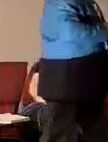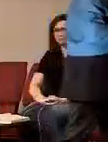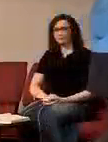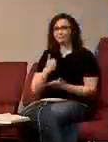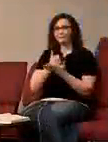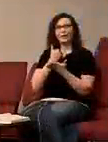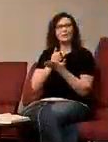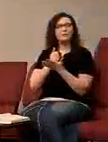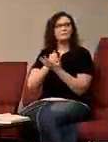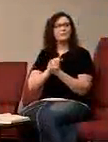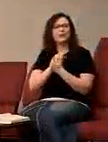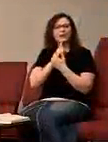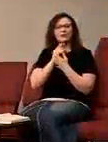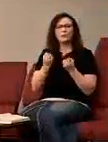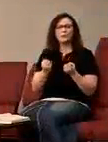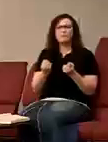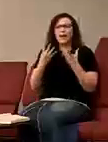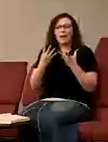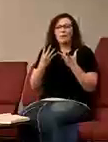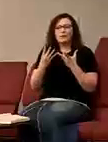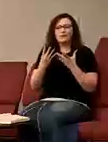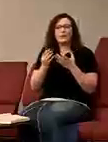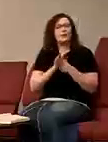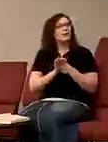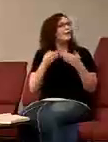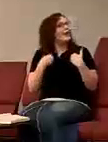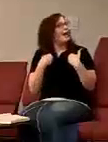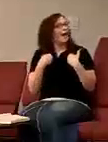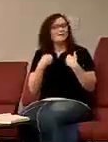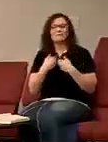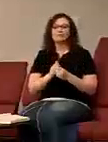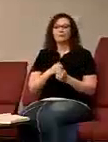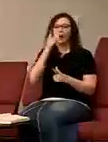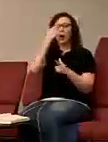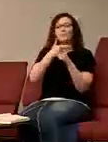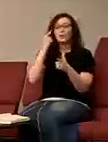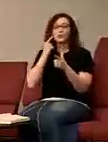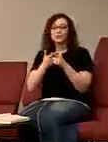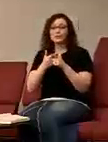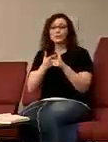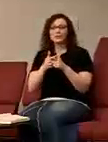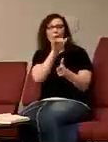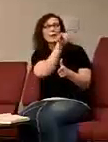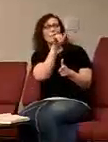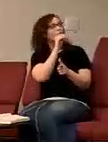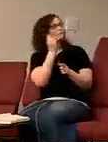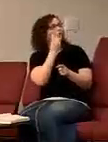Amen. So, how many of you have brothers and sisters that look like that? Yeah. Plus my brother. No,